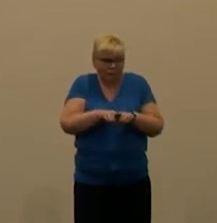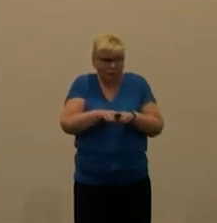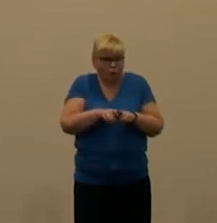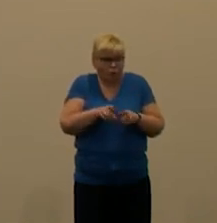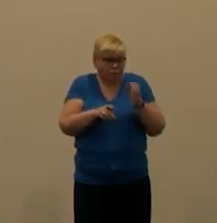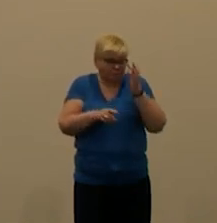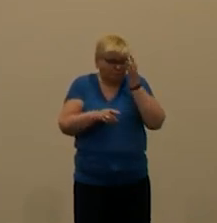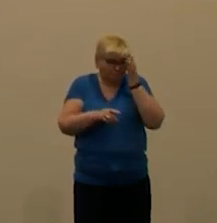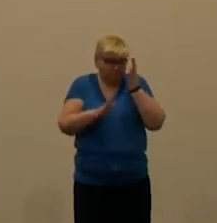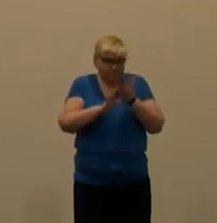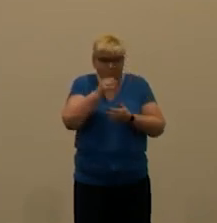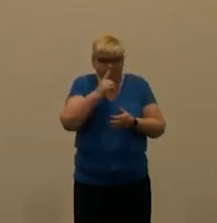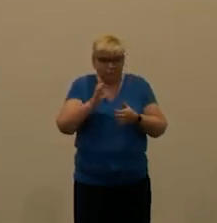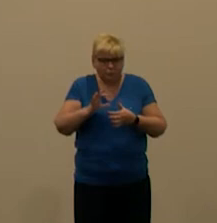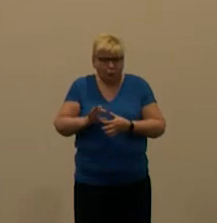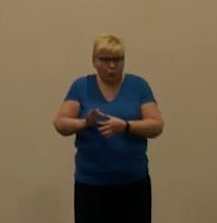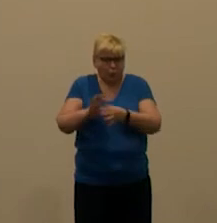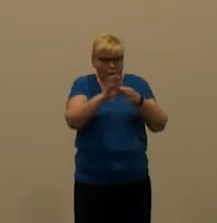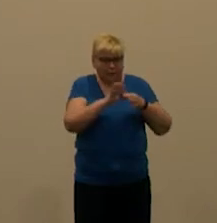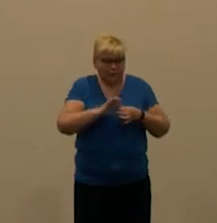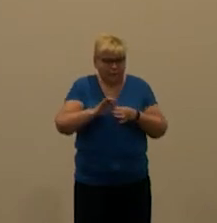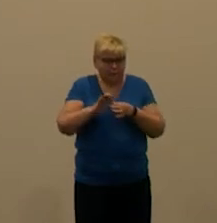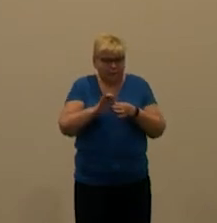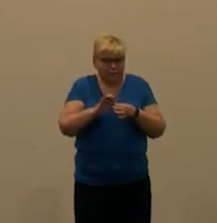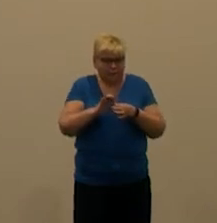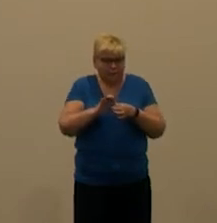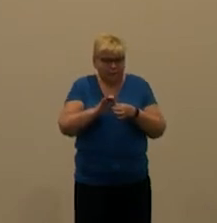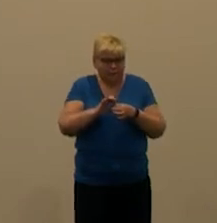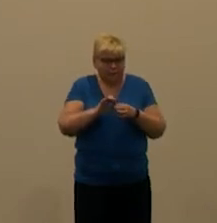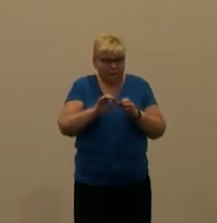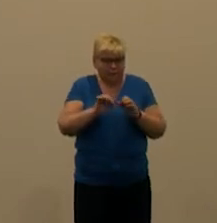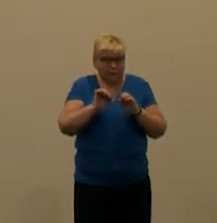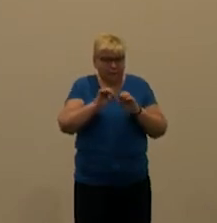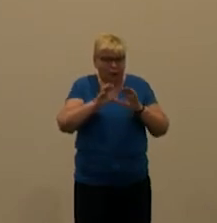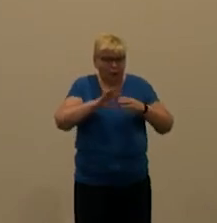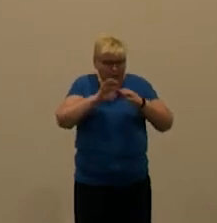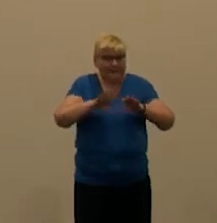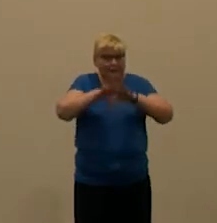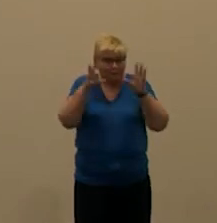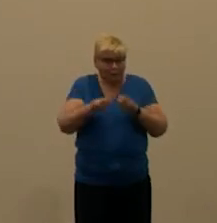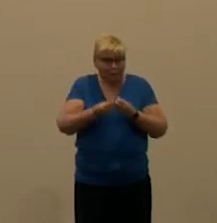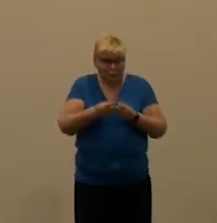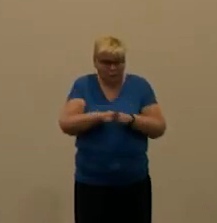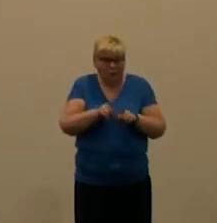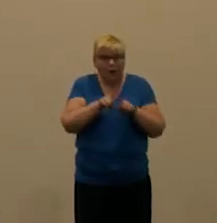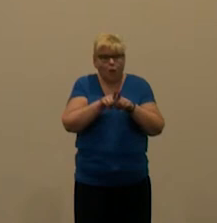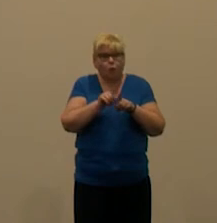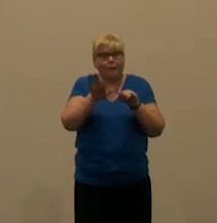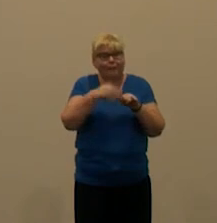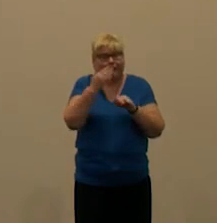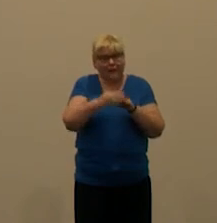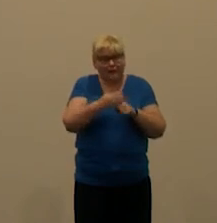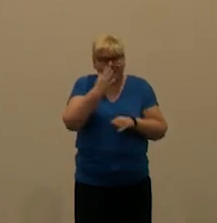design. So you can connect your branch office, you can connect your headquarters as well. And at the end, you can use